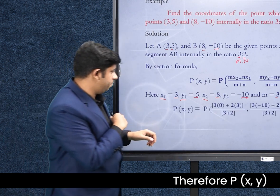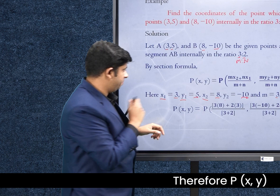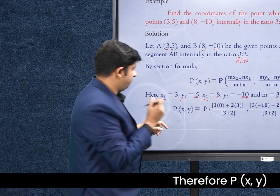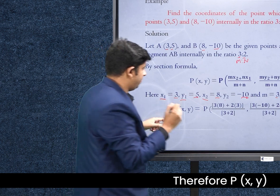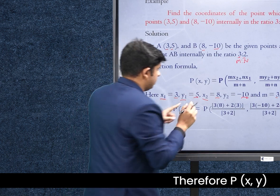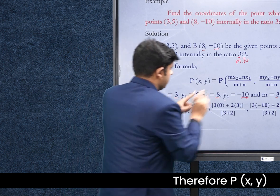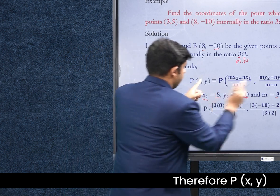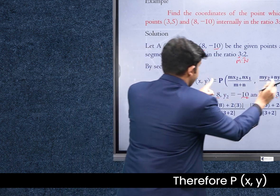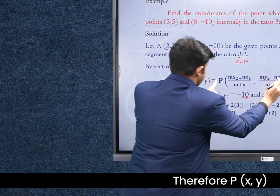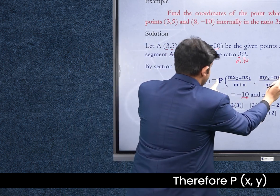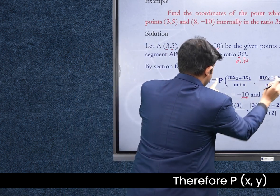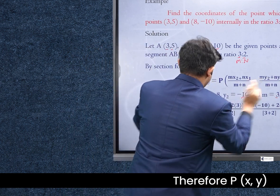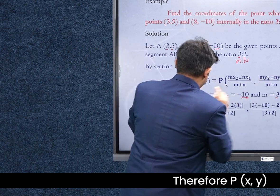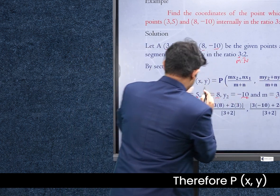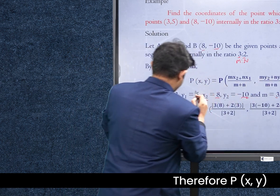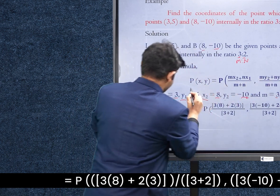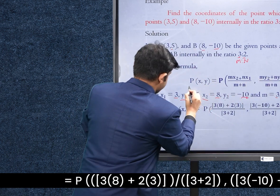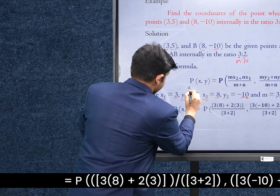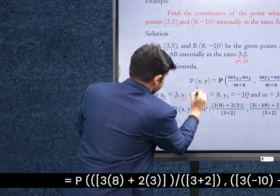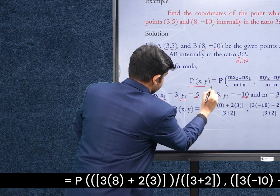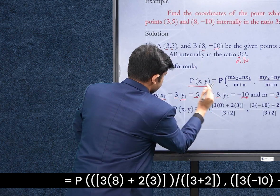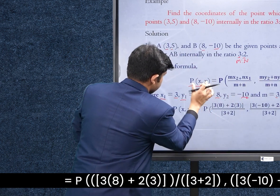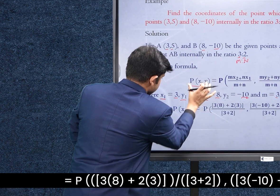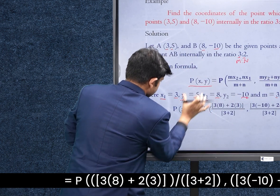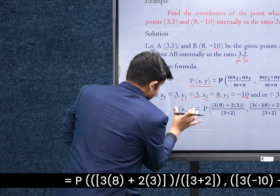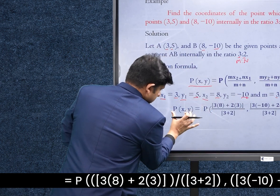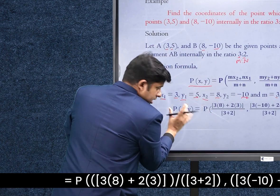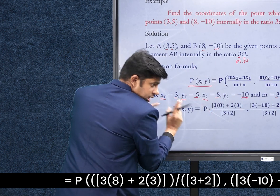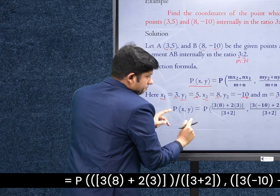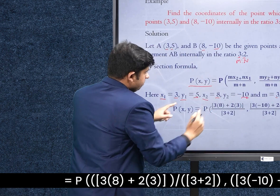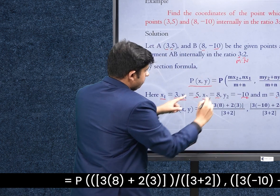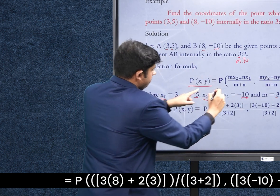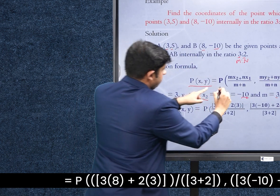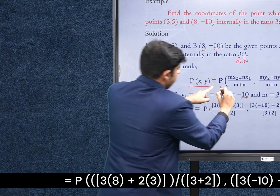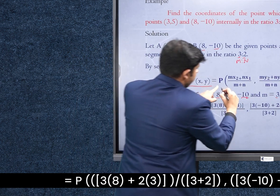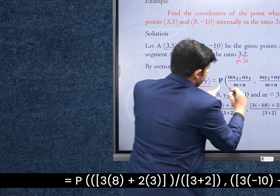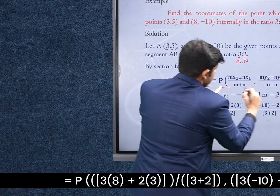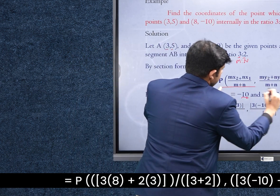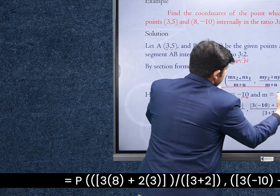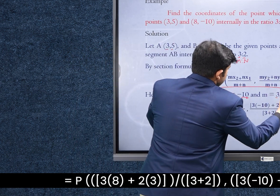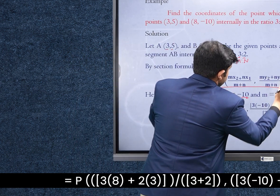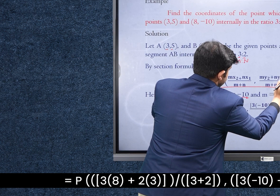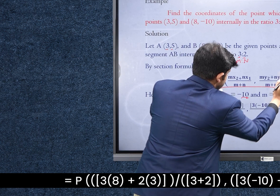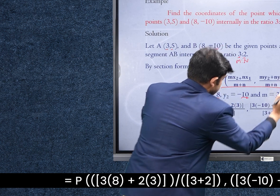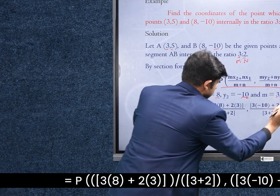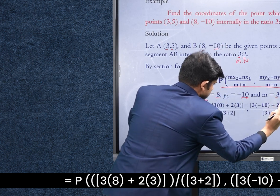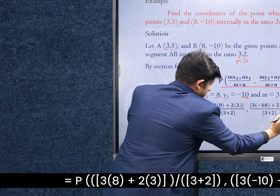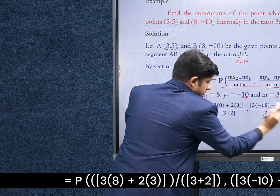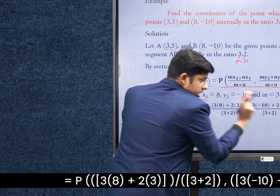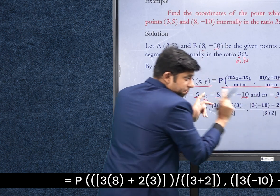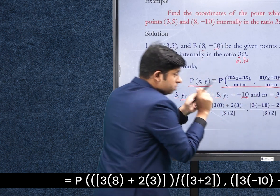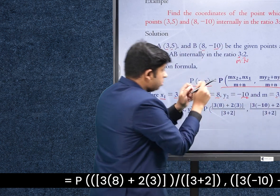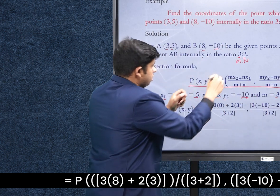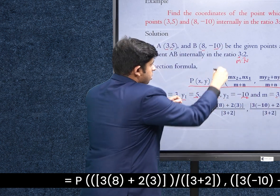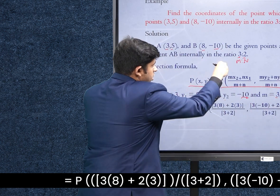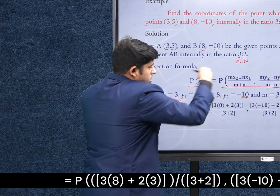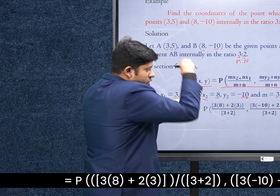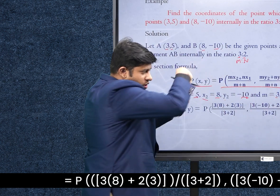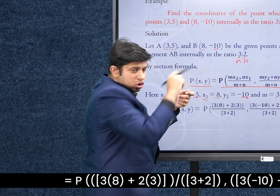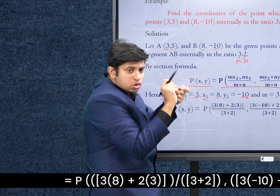Therefore, P of x, y is equal to P of 3 into 8 plus 2 into 3 by 3 plus 2, comma 3 into minus